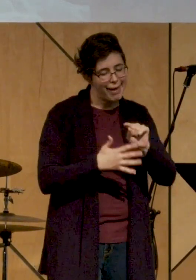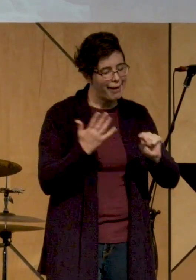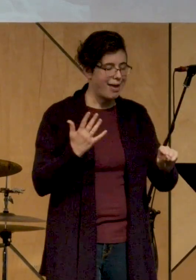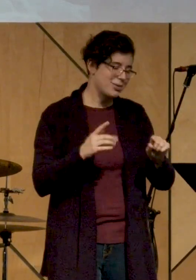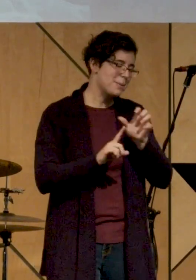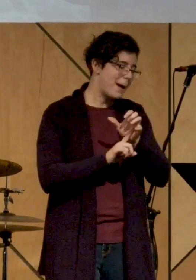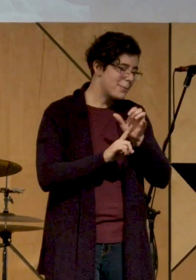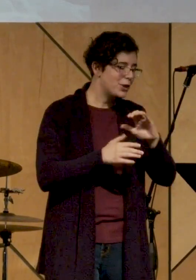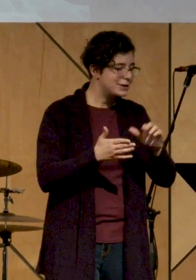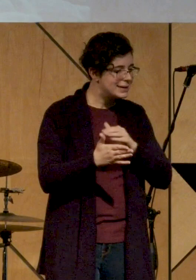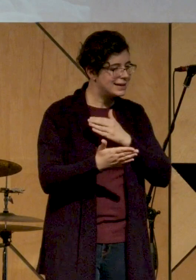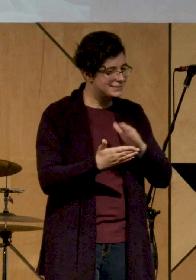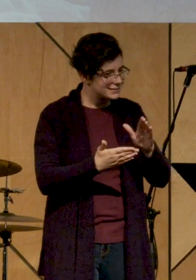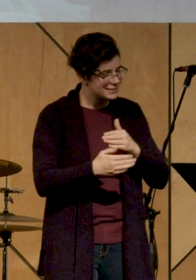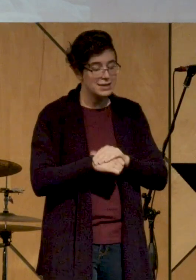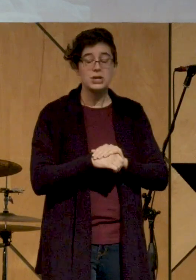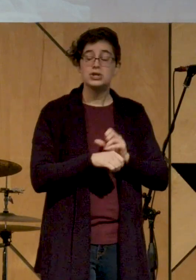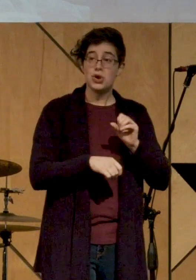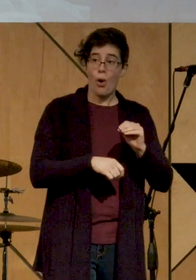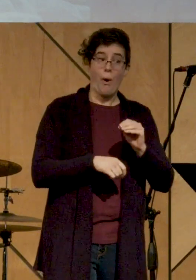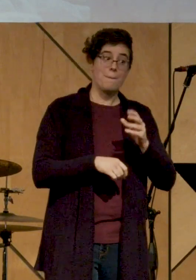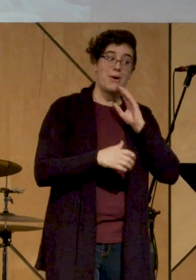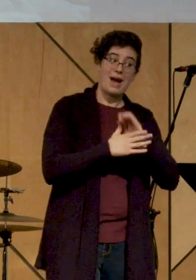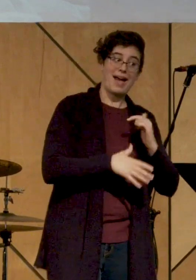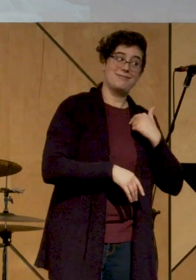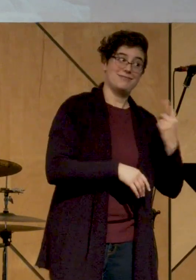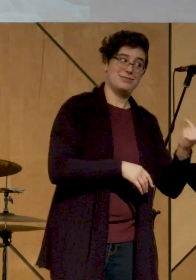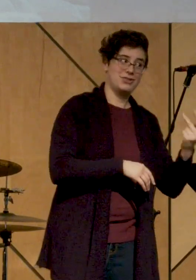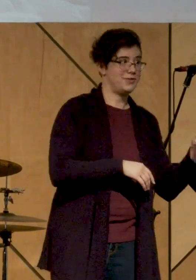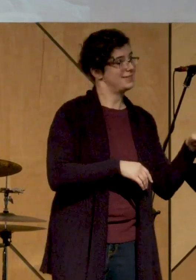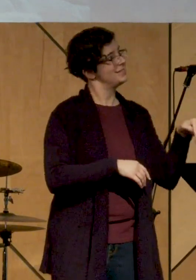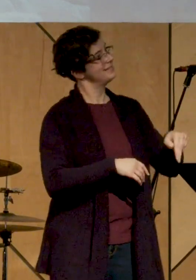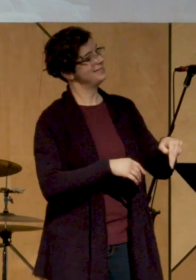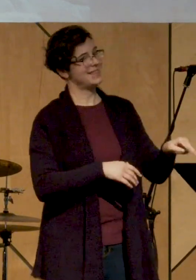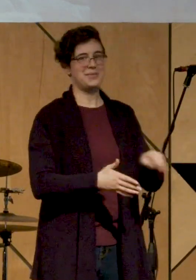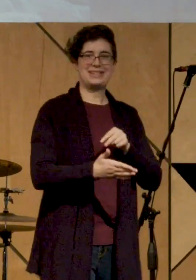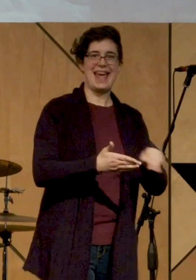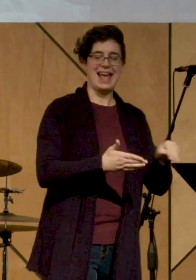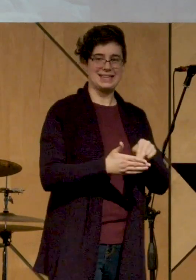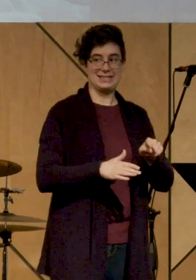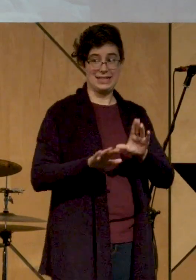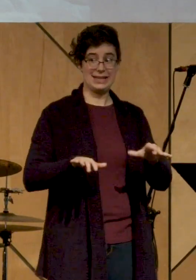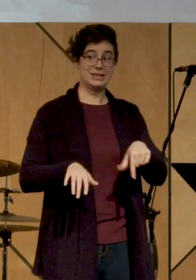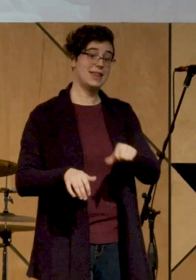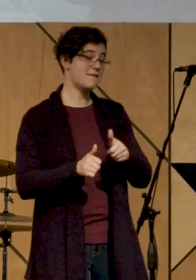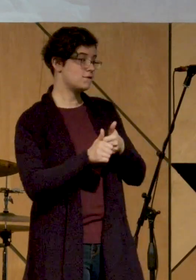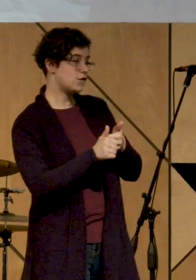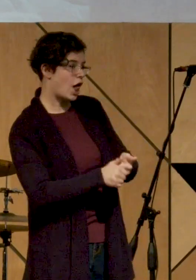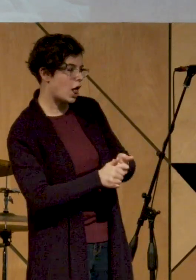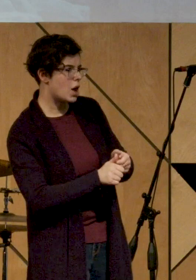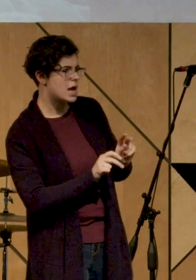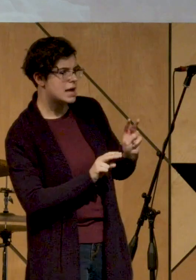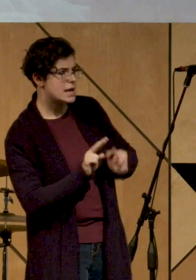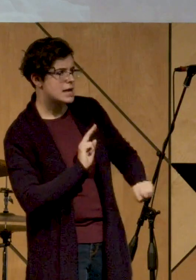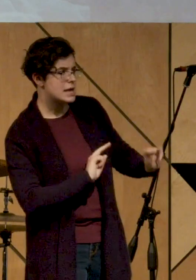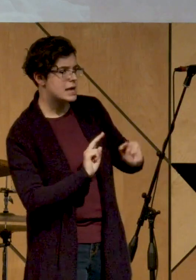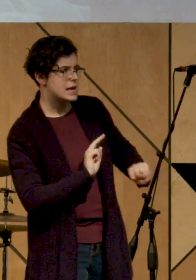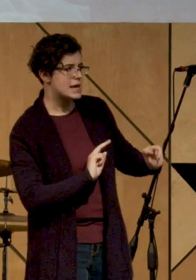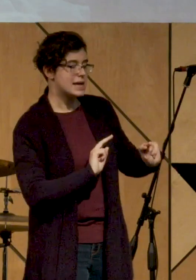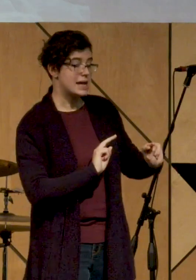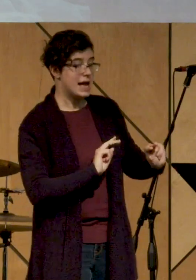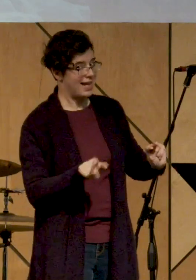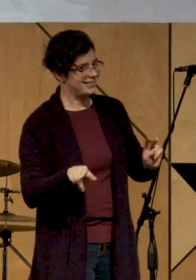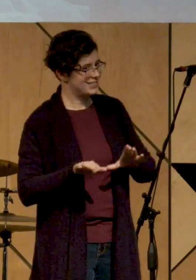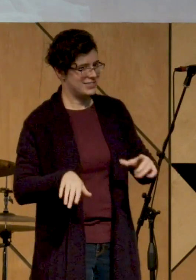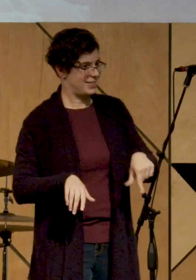we get off our chairs and out on the dance floor, and a couple of our kids follow follow us, and they start playing the Macarena, and our kids have